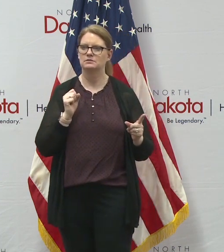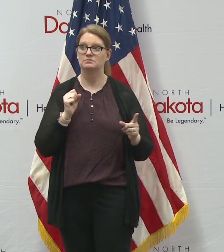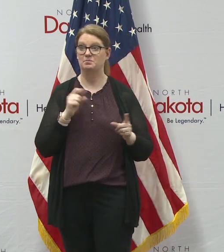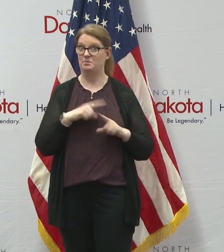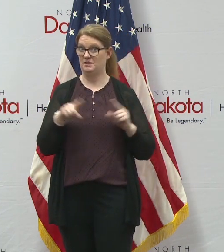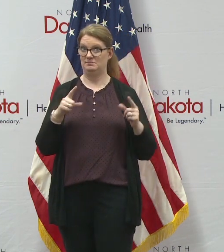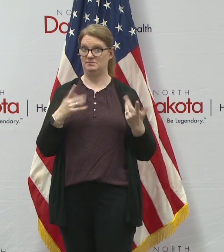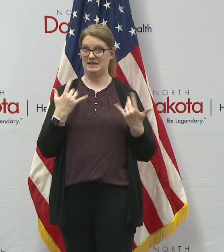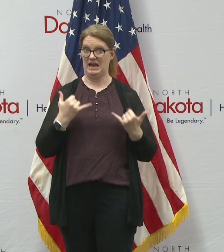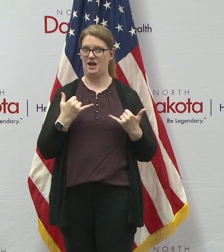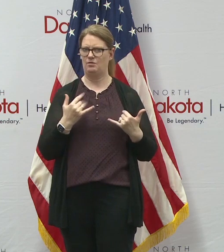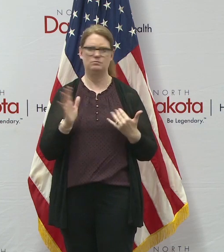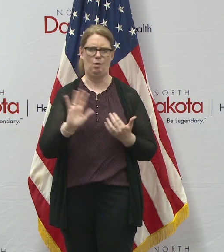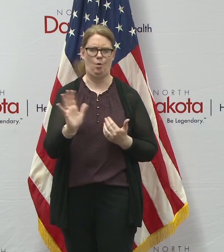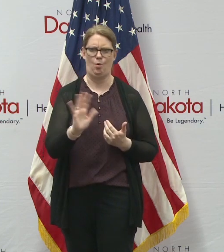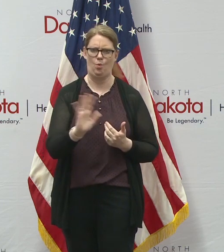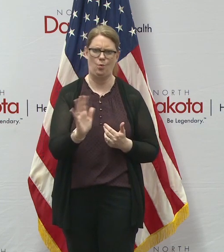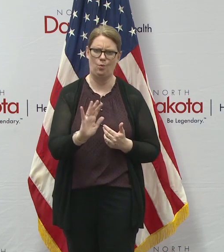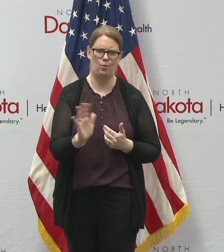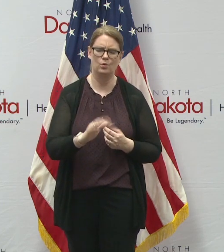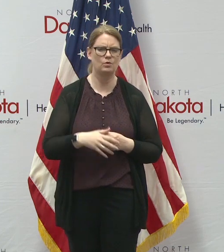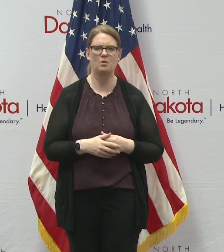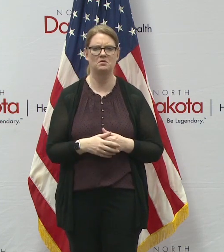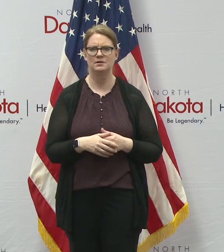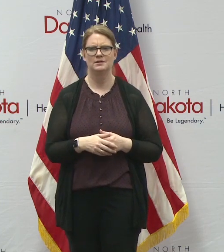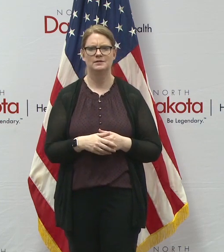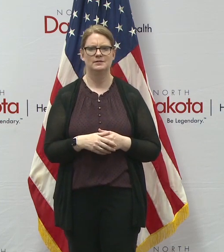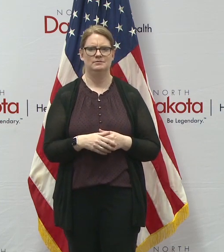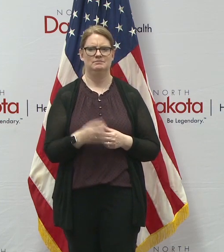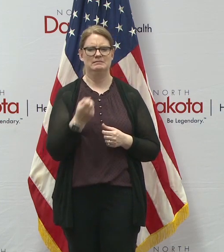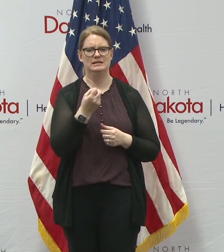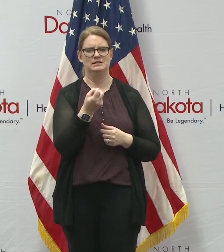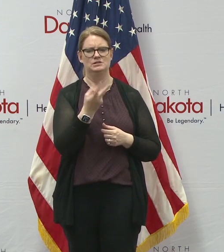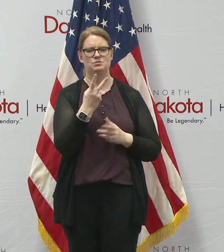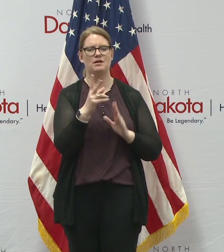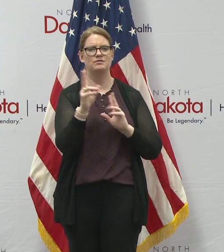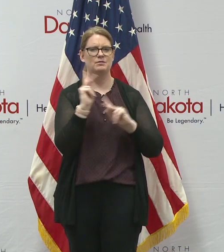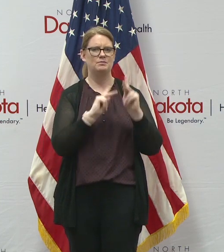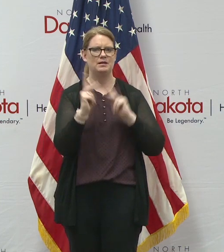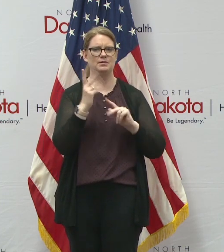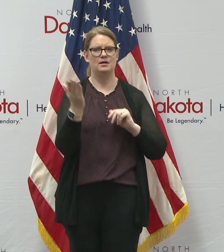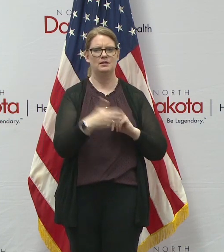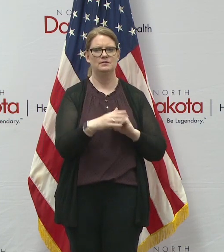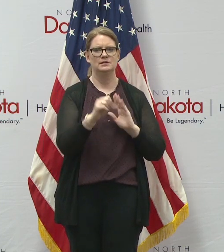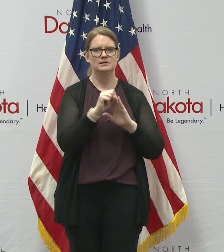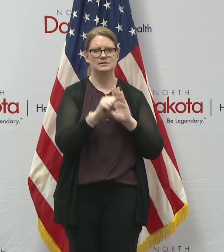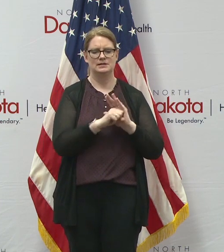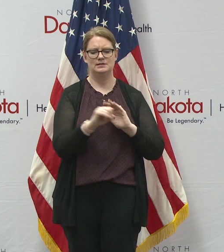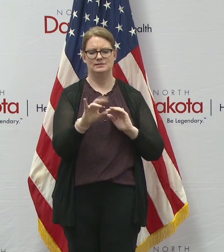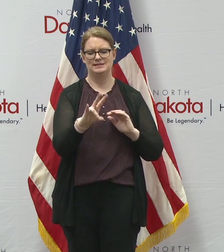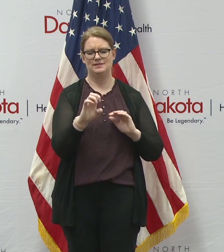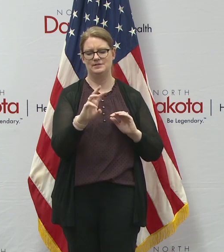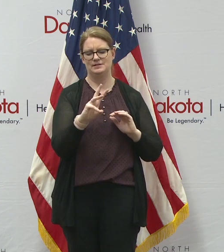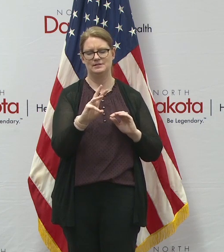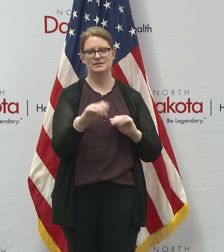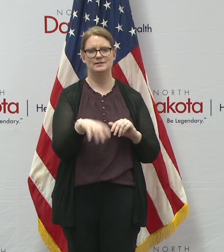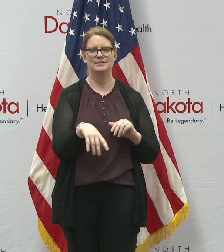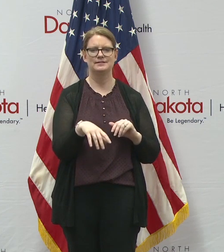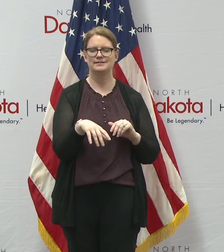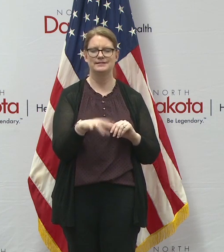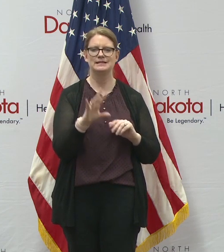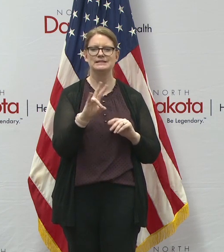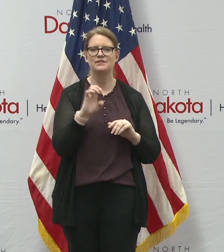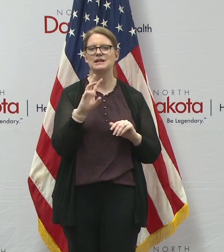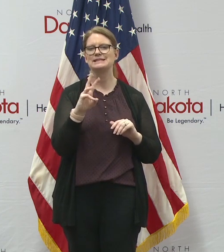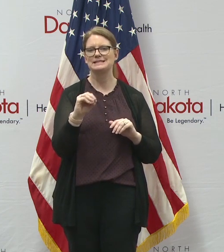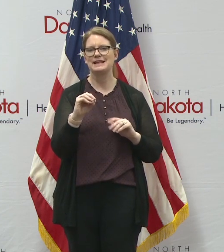Not when you get 12 people out of a state of $760,000. We should